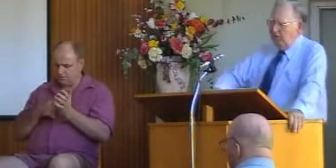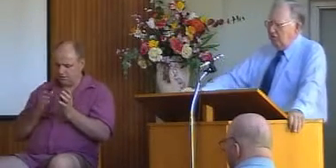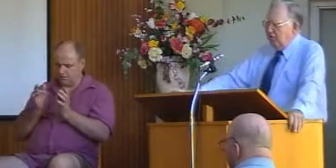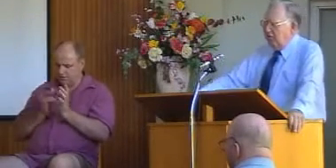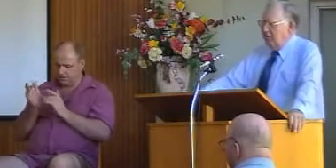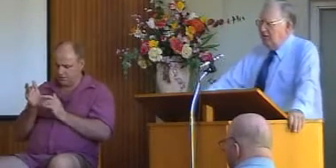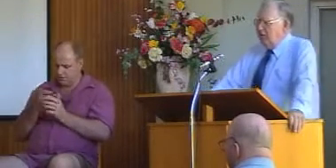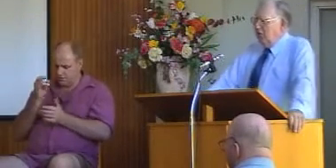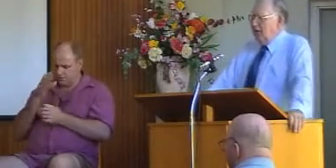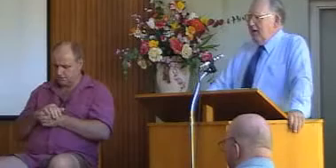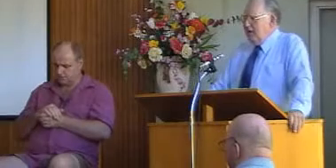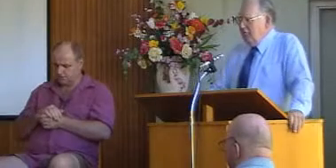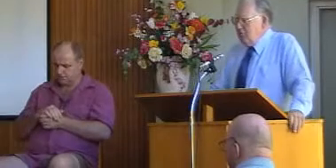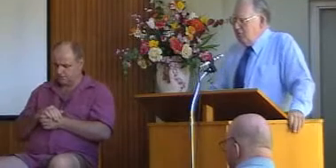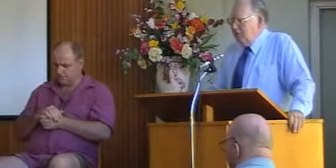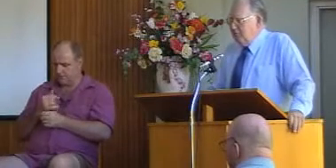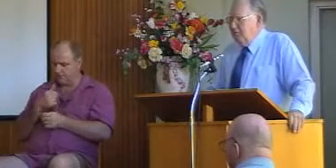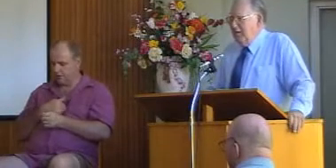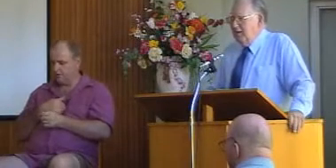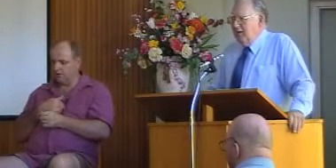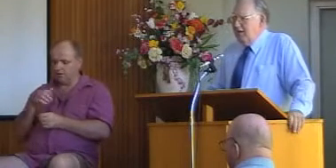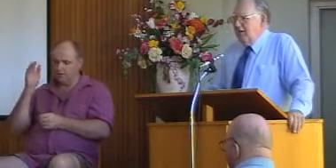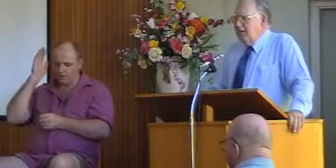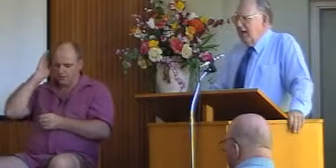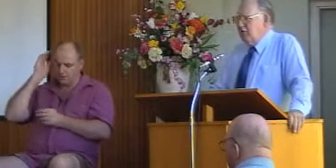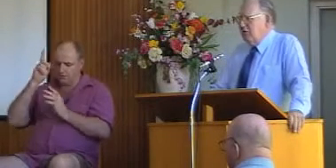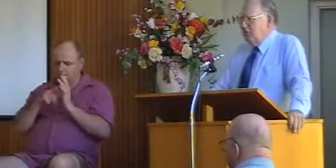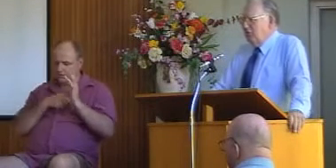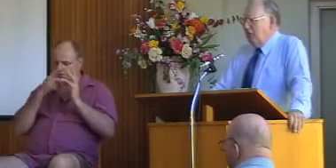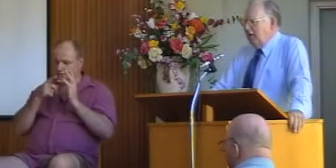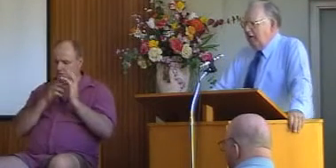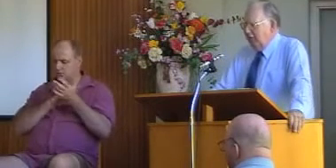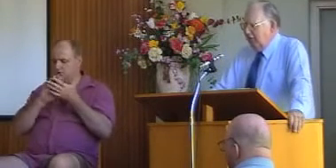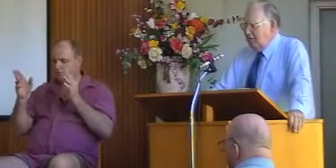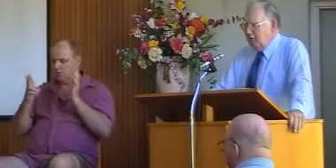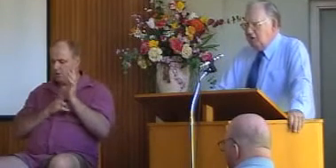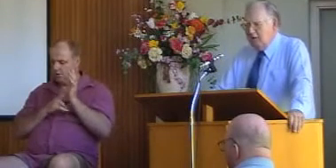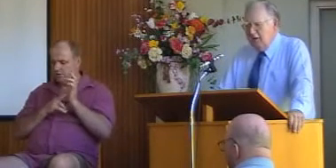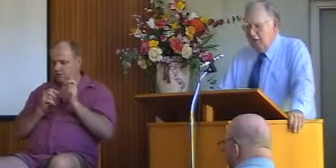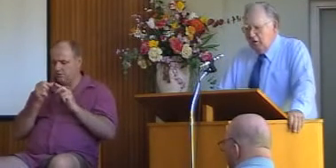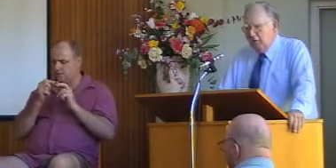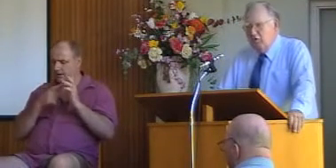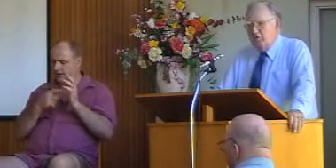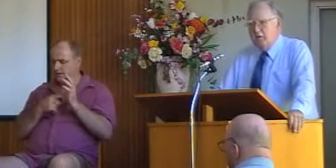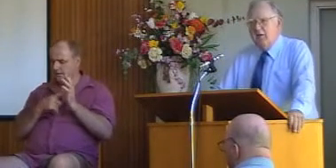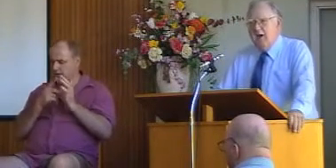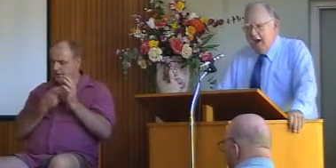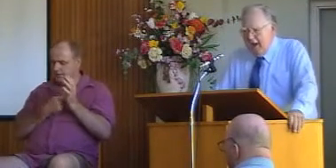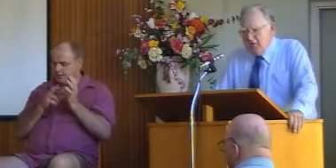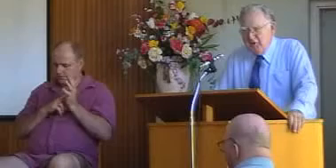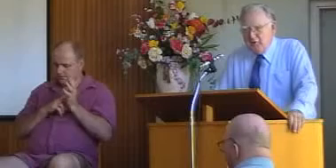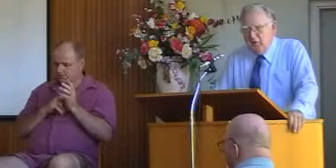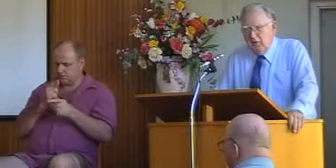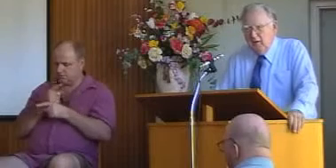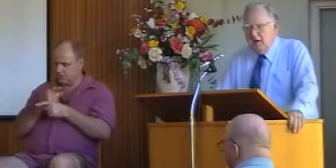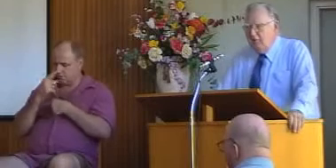thrilled when I heard John talk about the future. He counts his words very carefully because he doesn't know what the future